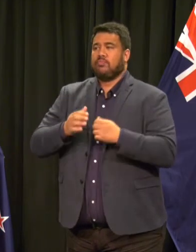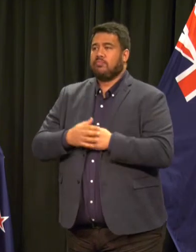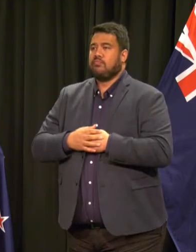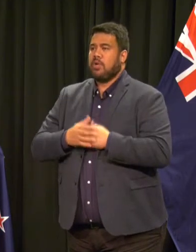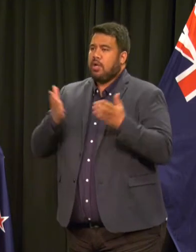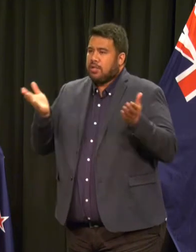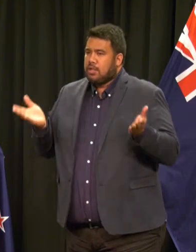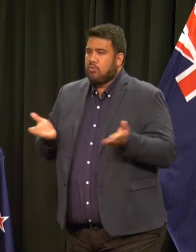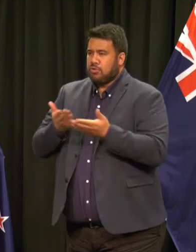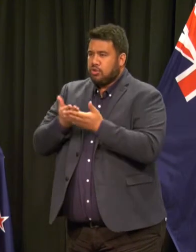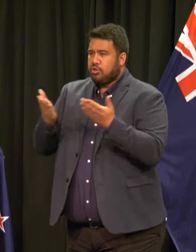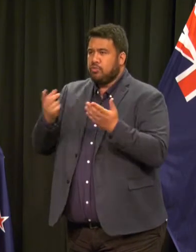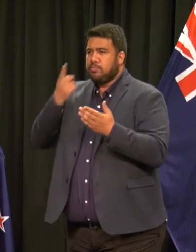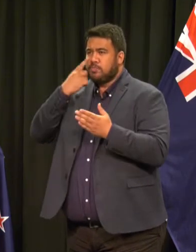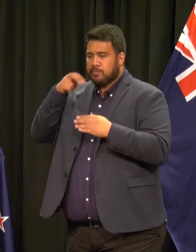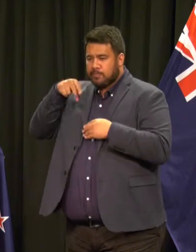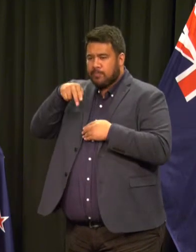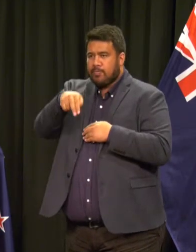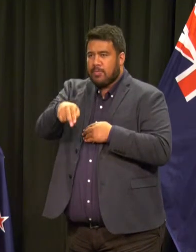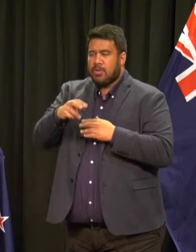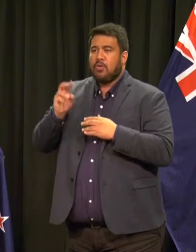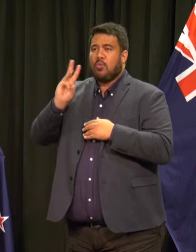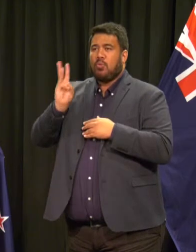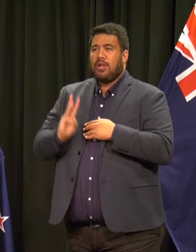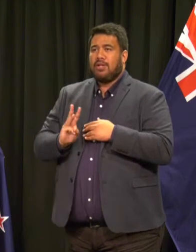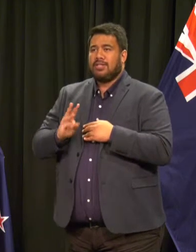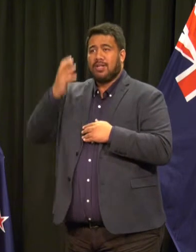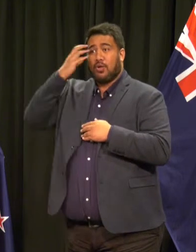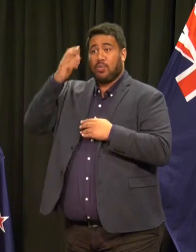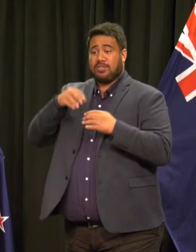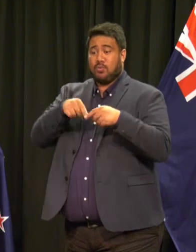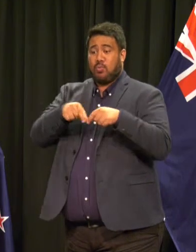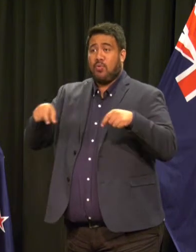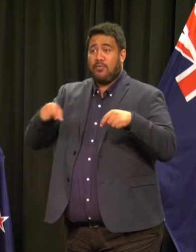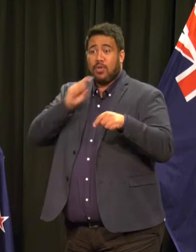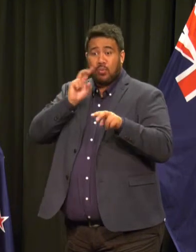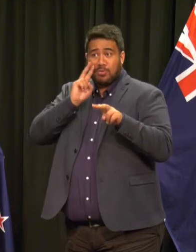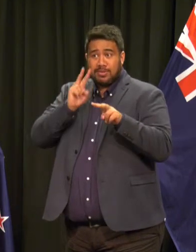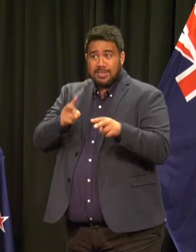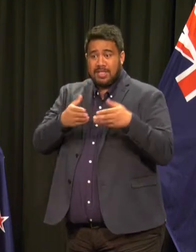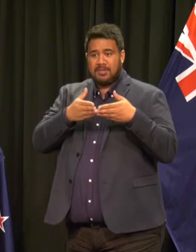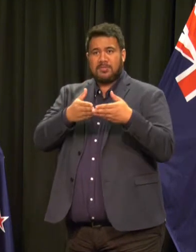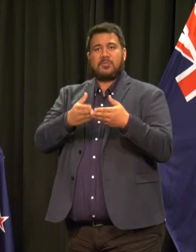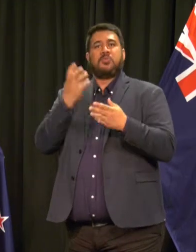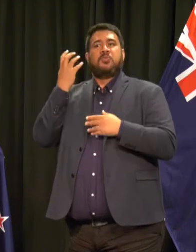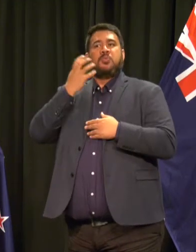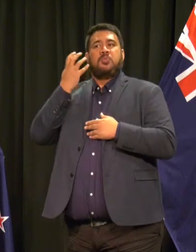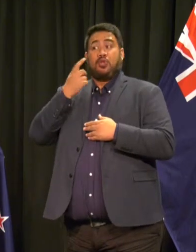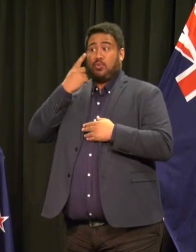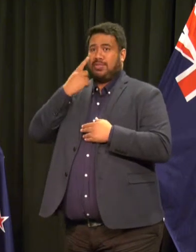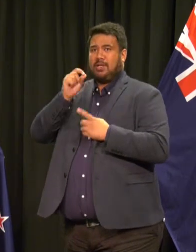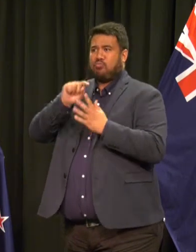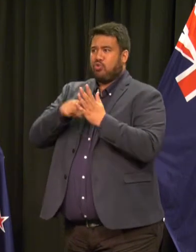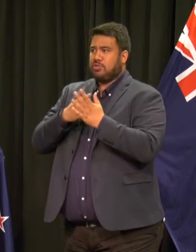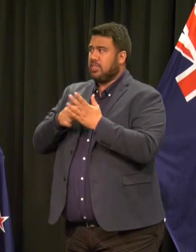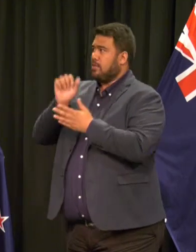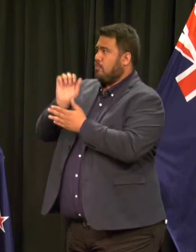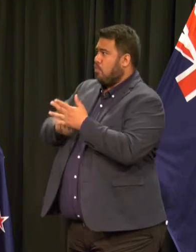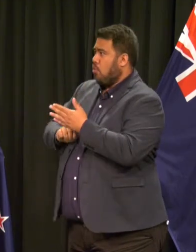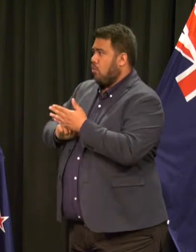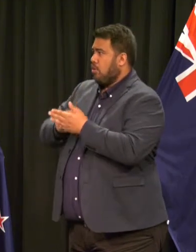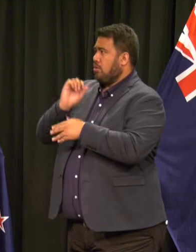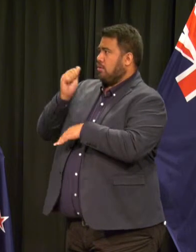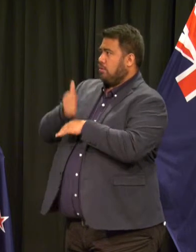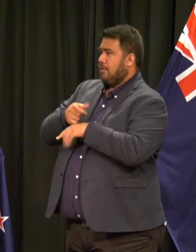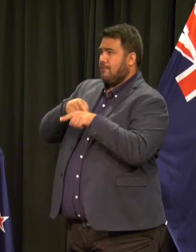you all to go down to Wellington's Queen's Wharf and see what a project delivered on time,